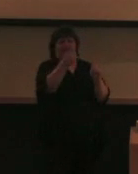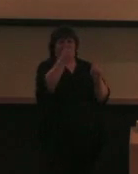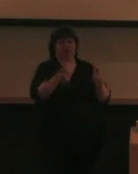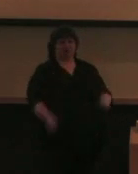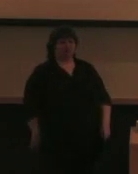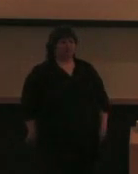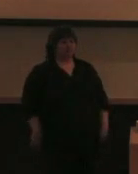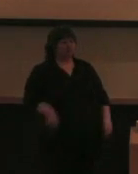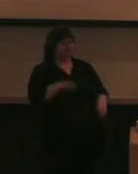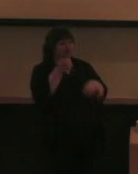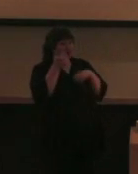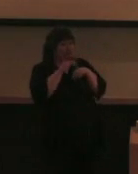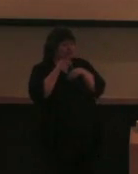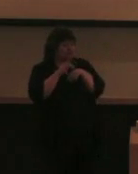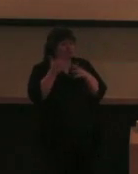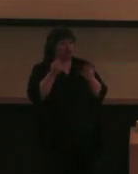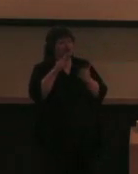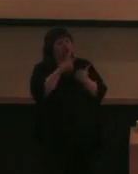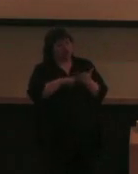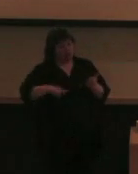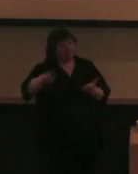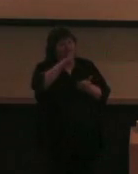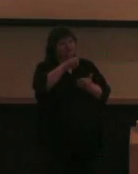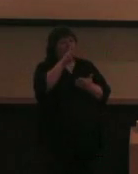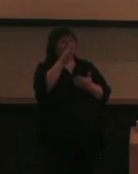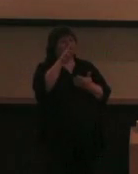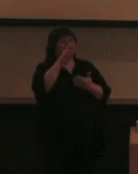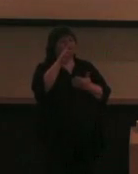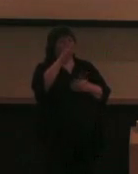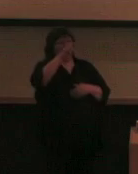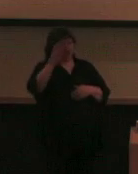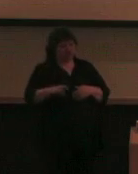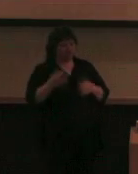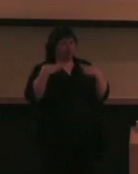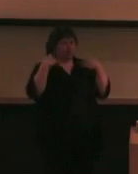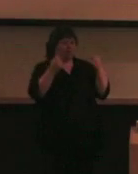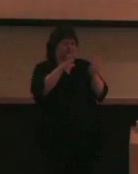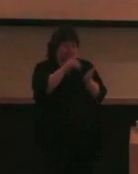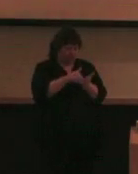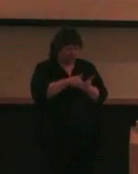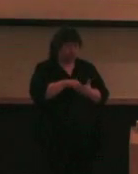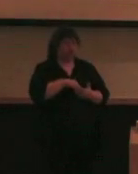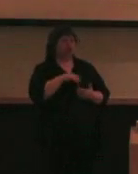Other resources are the University of Rochester Deaf Wellness Center.